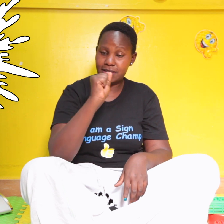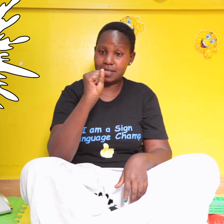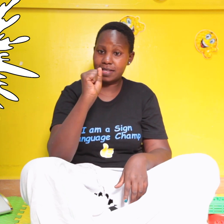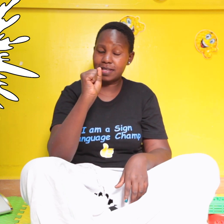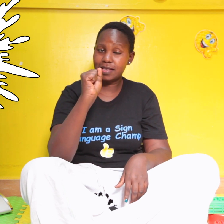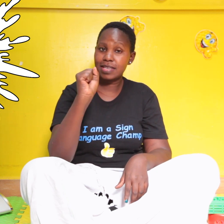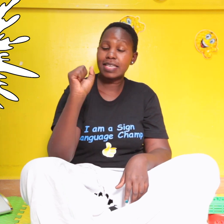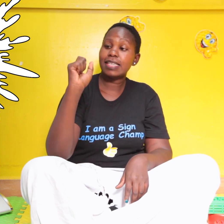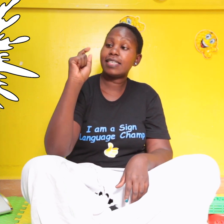S,